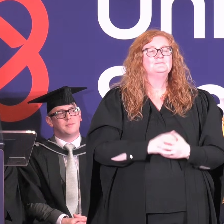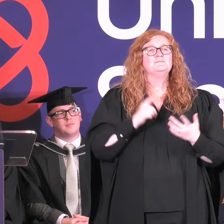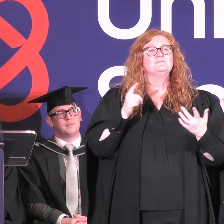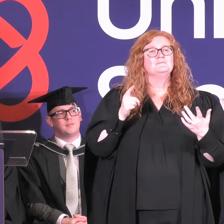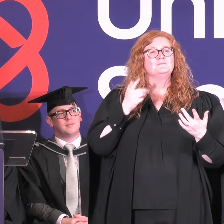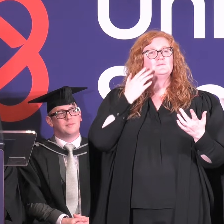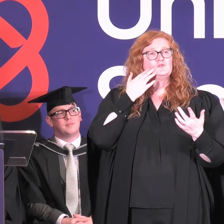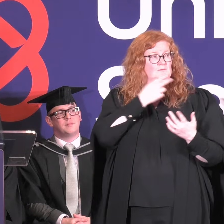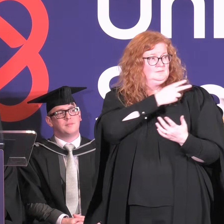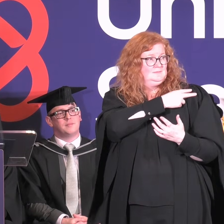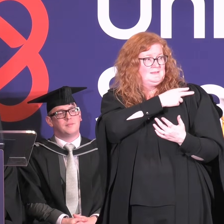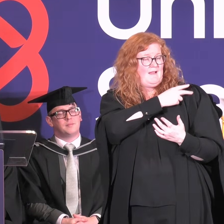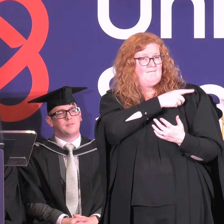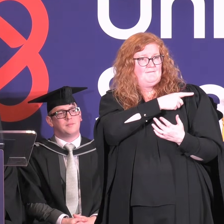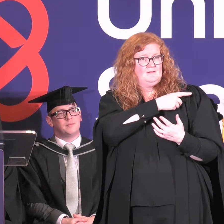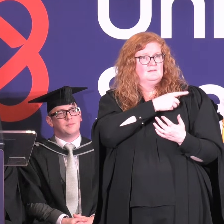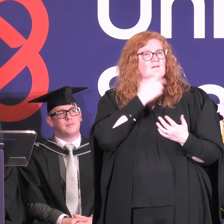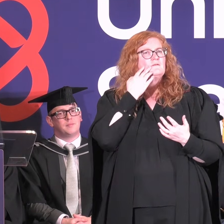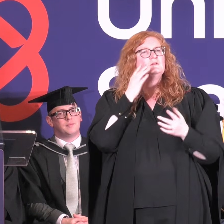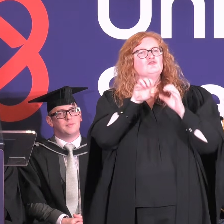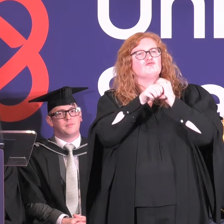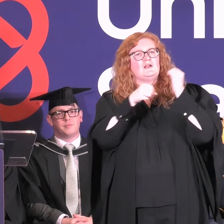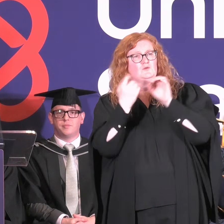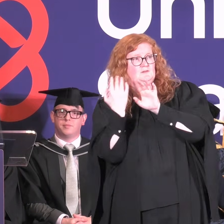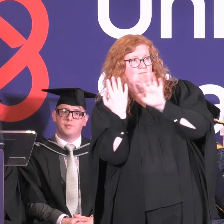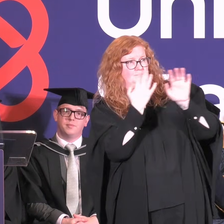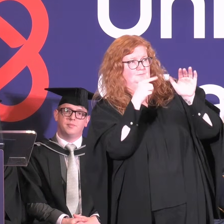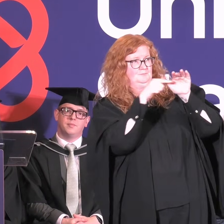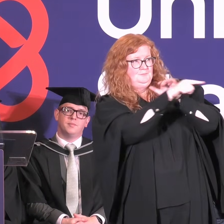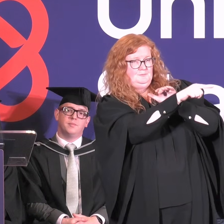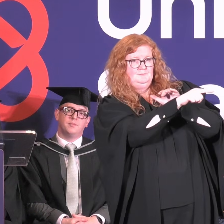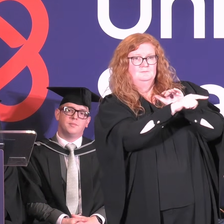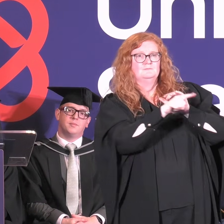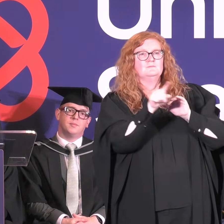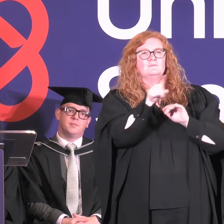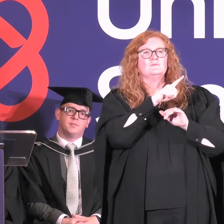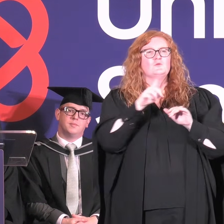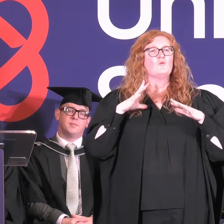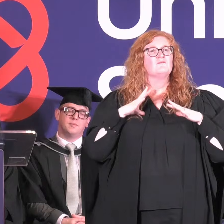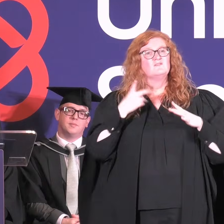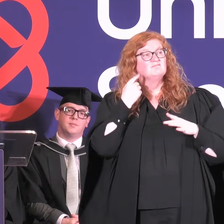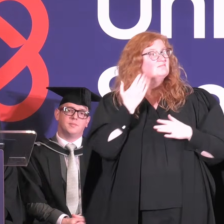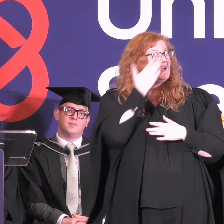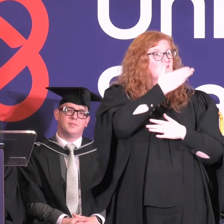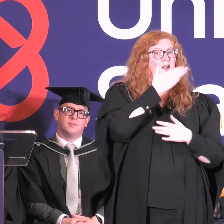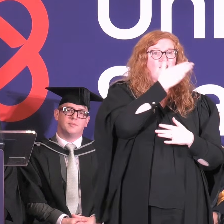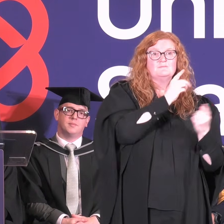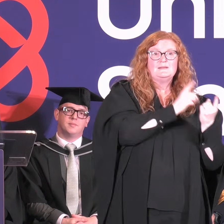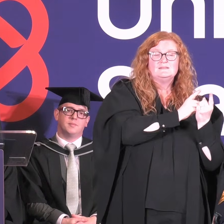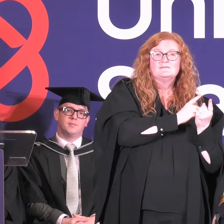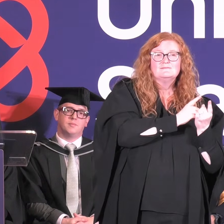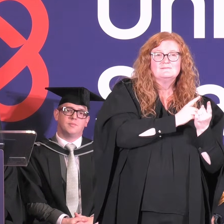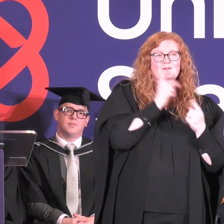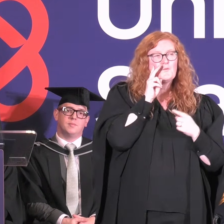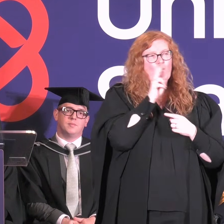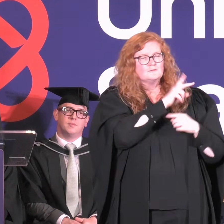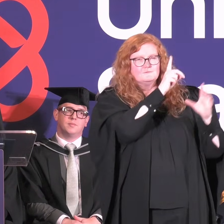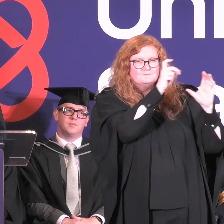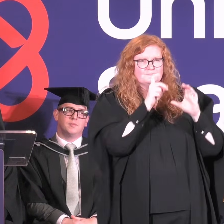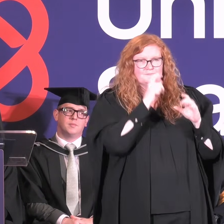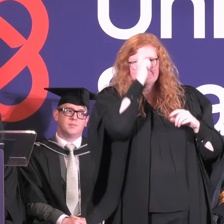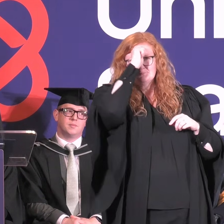the ushers, once the last of the graduates have exited, you are free to join them outside and watch as we take the